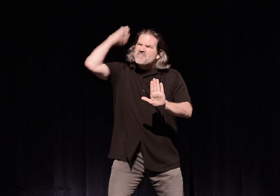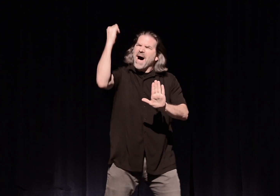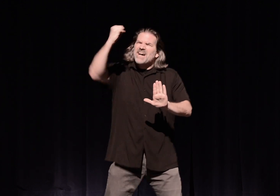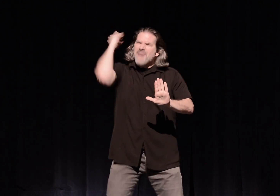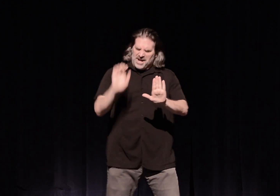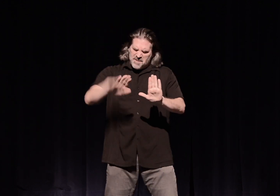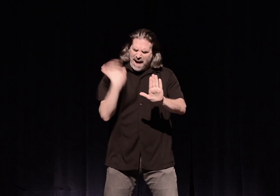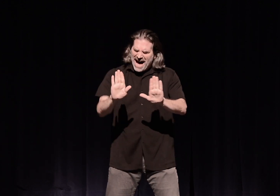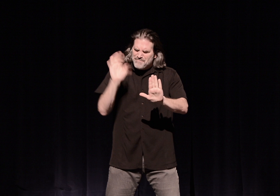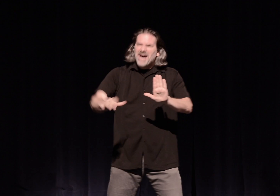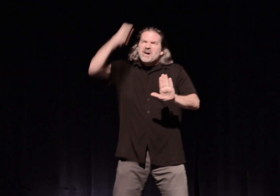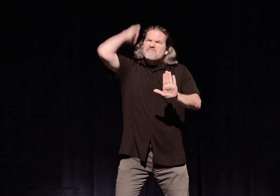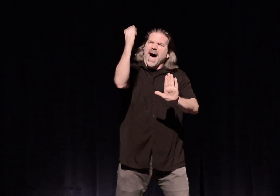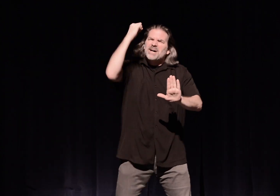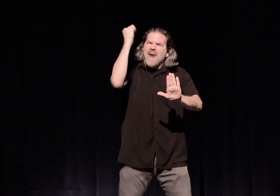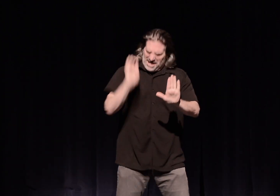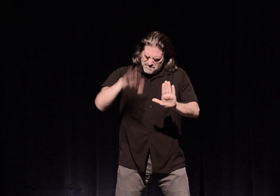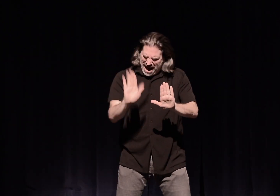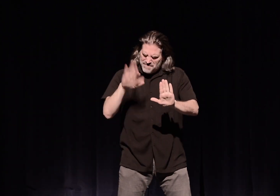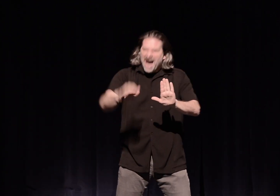It's pounding on the door.